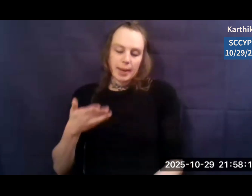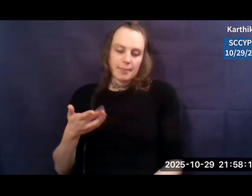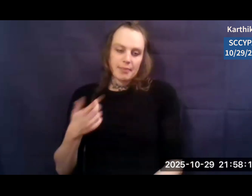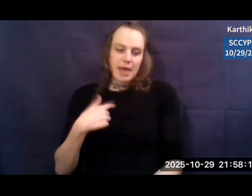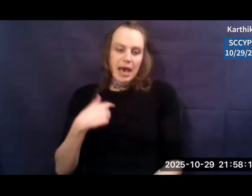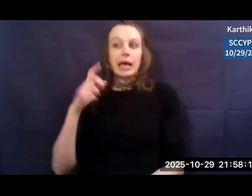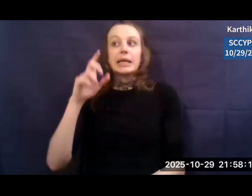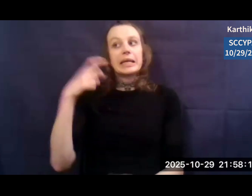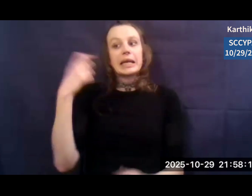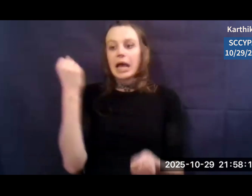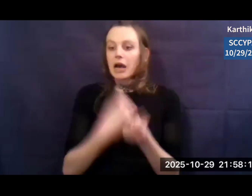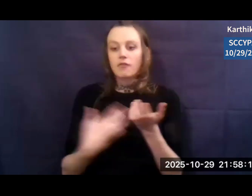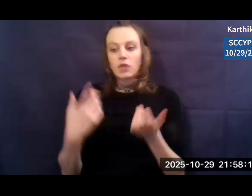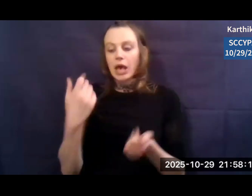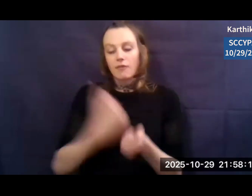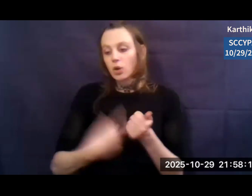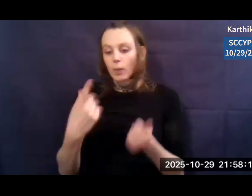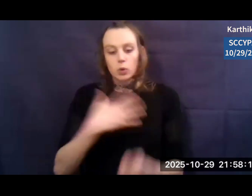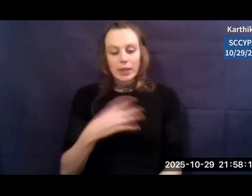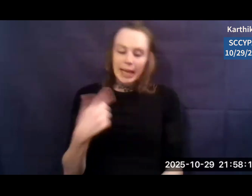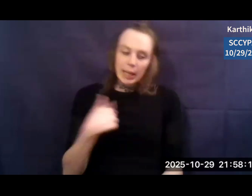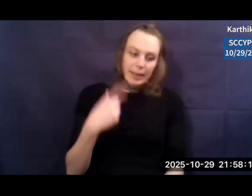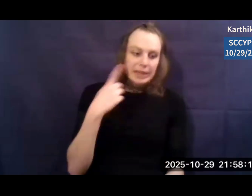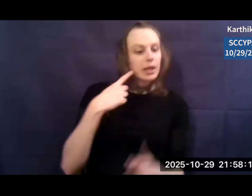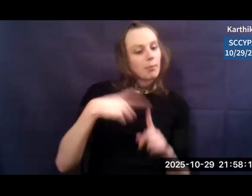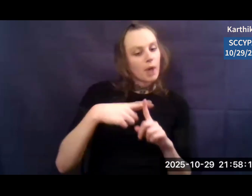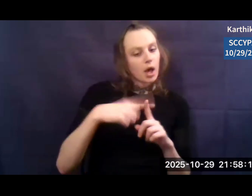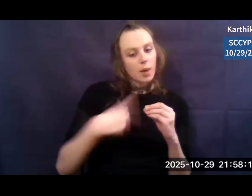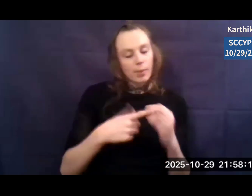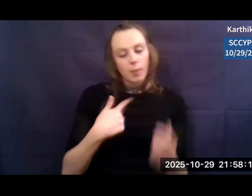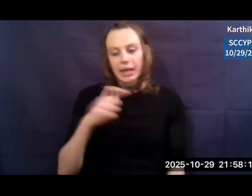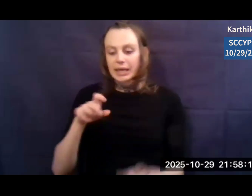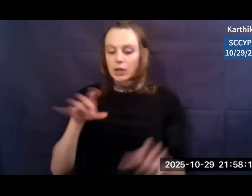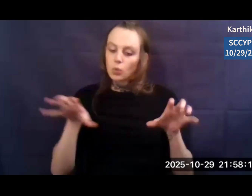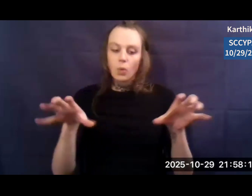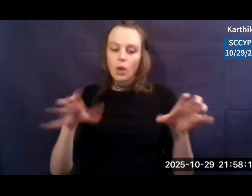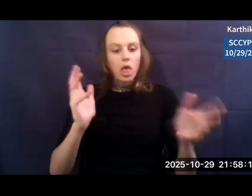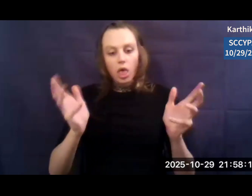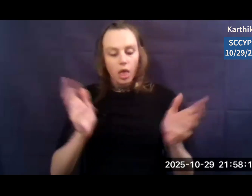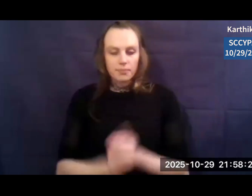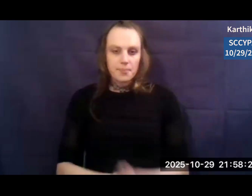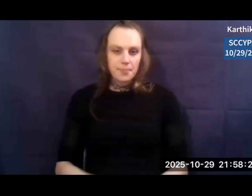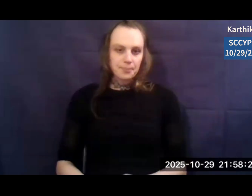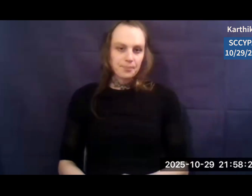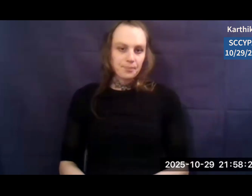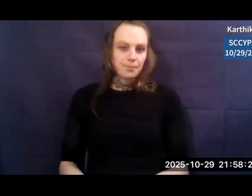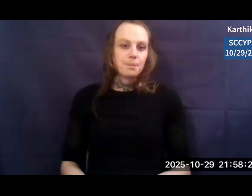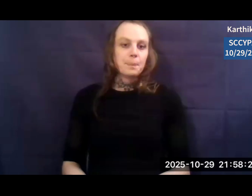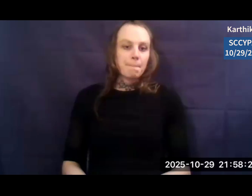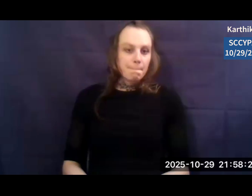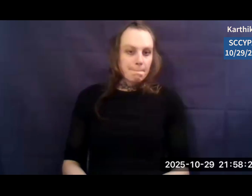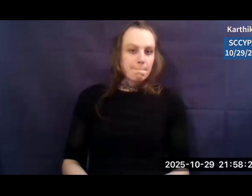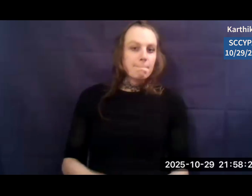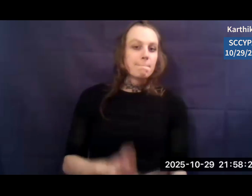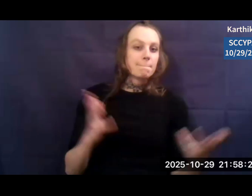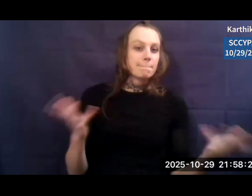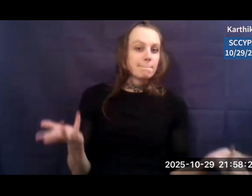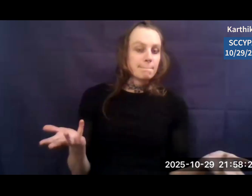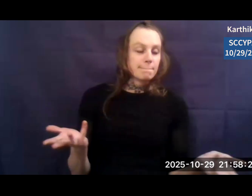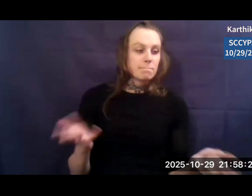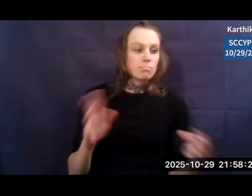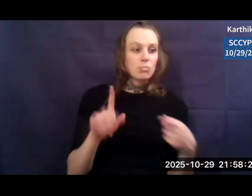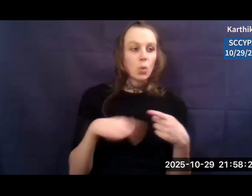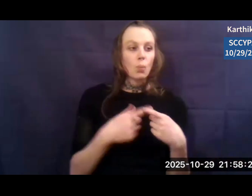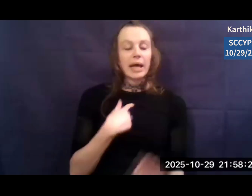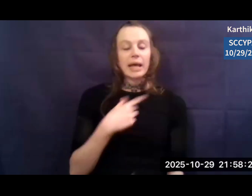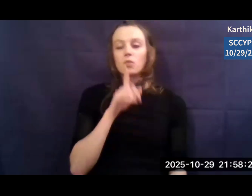of me. I gotta make sure that everyone likes me. I gotta, like do all this nonsense. And It was only like when I truly let go of that